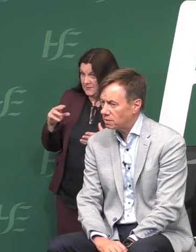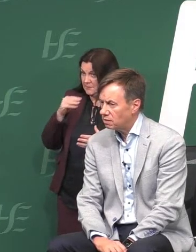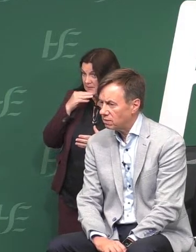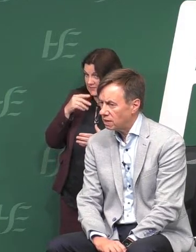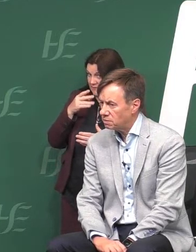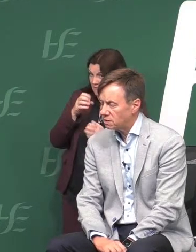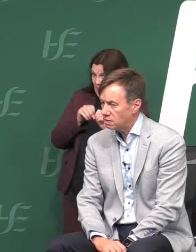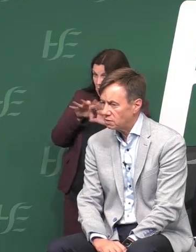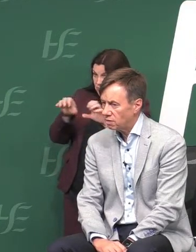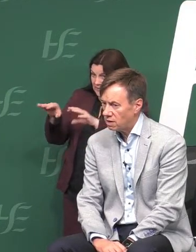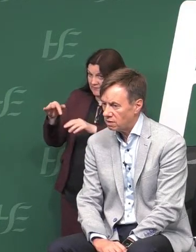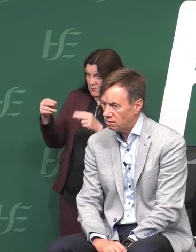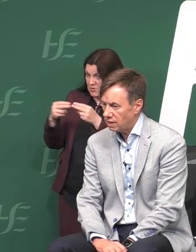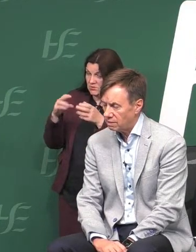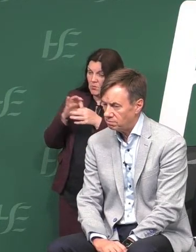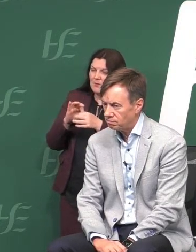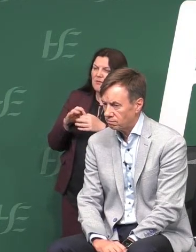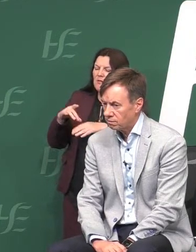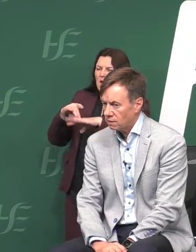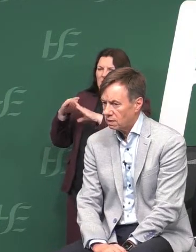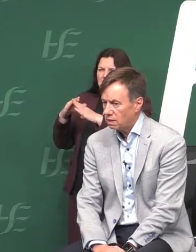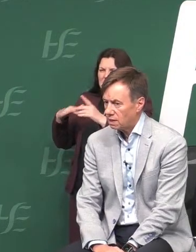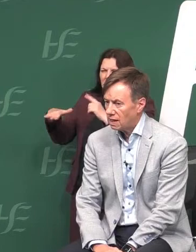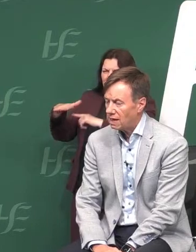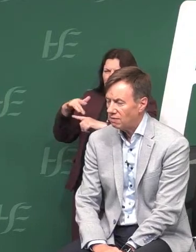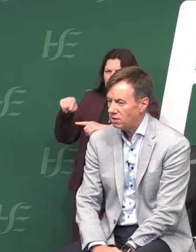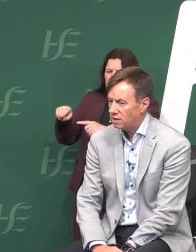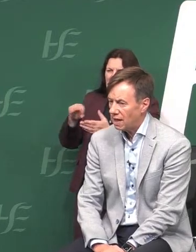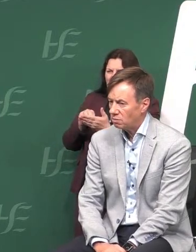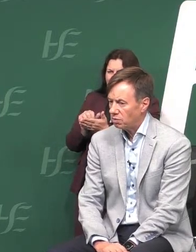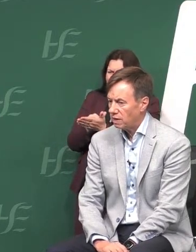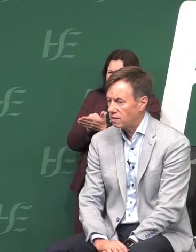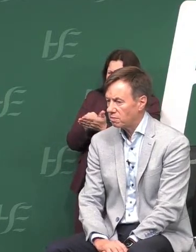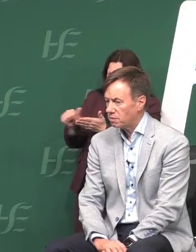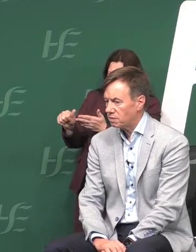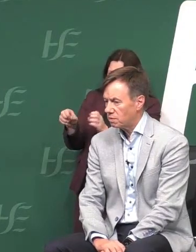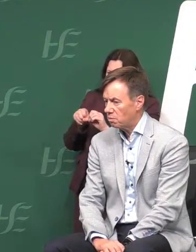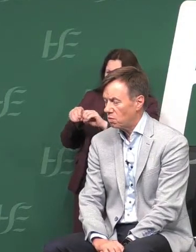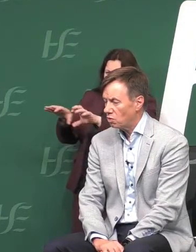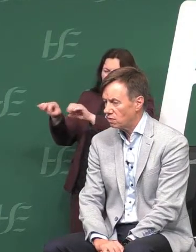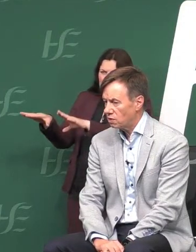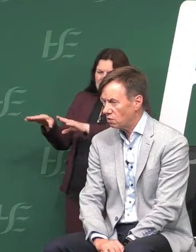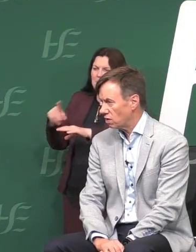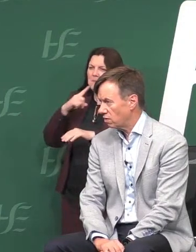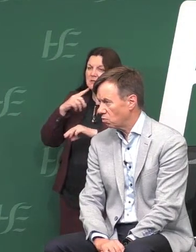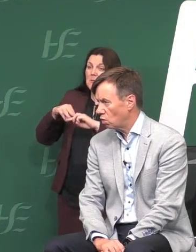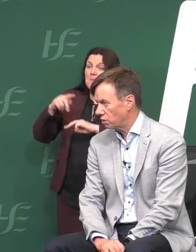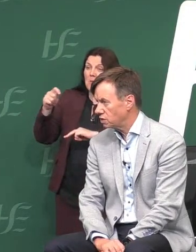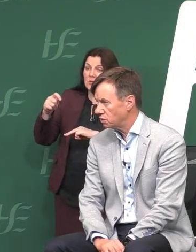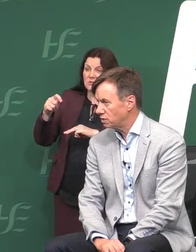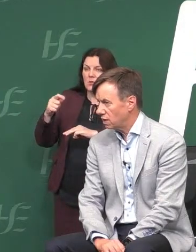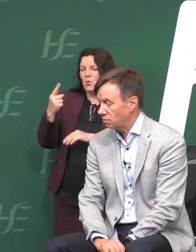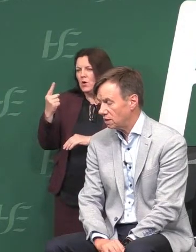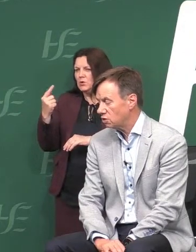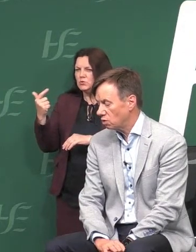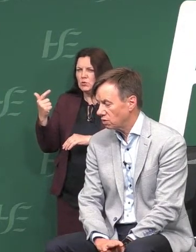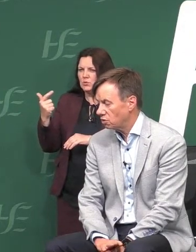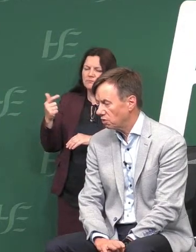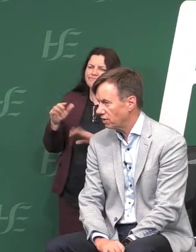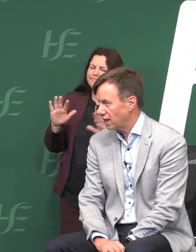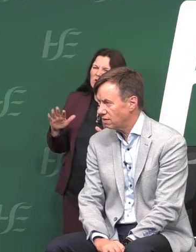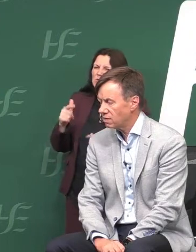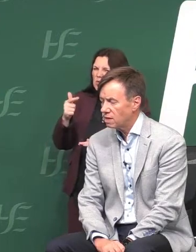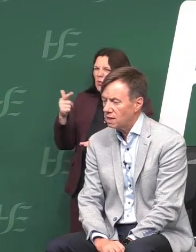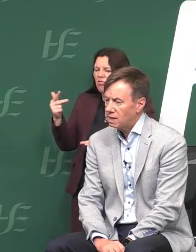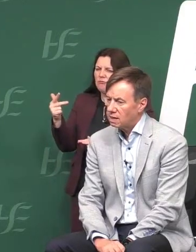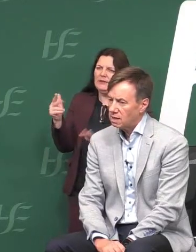in the hospital environment, there are 11 outbreaks, but most of those are 1 or 2, 2